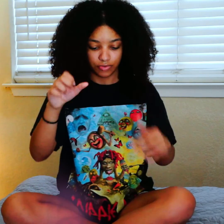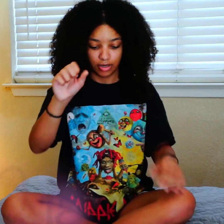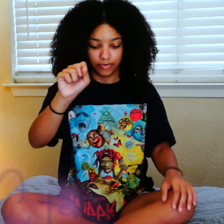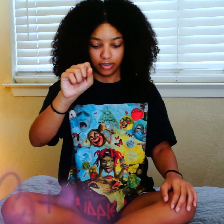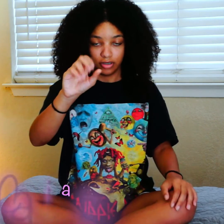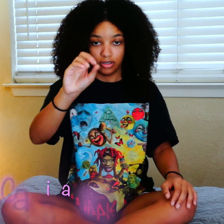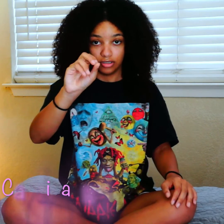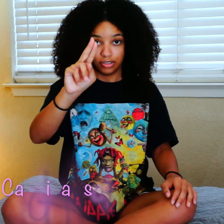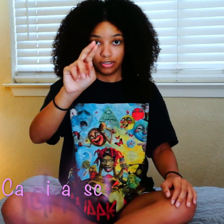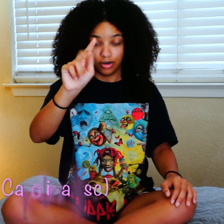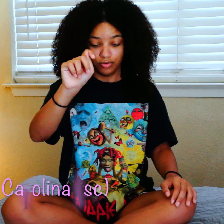have South